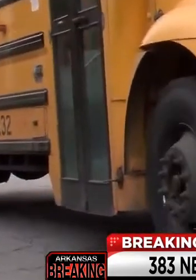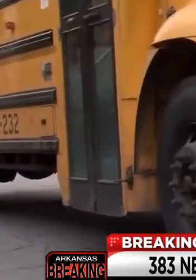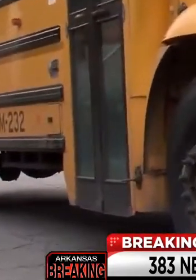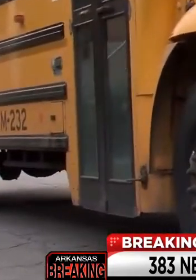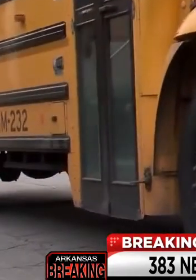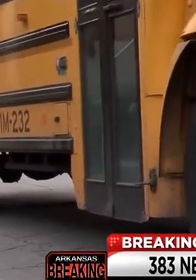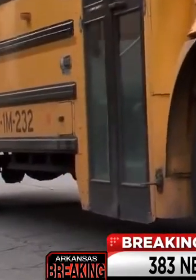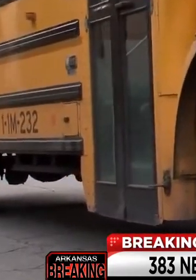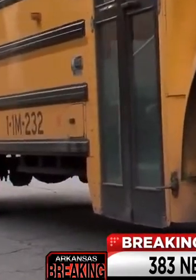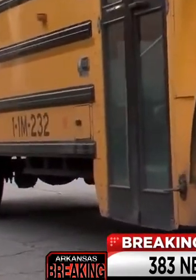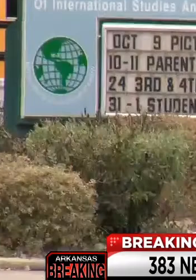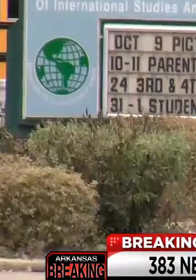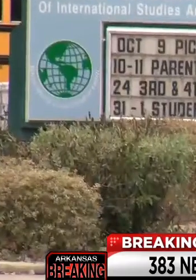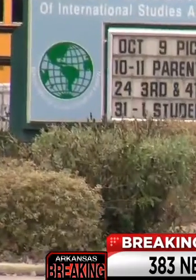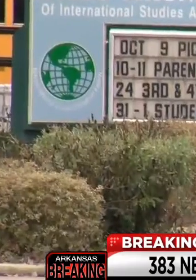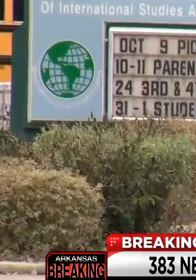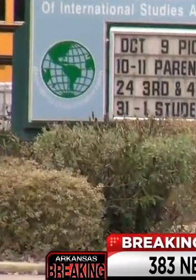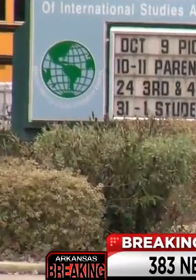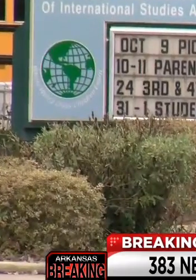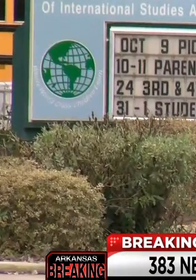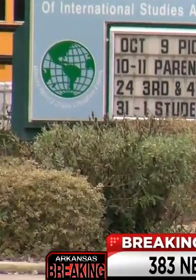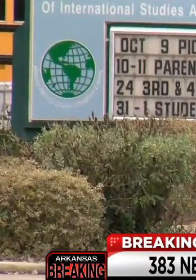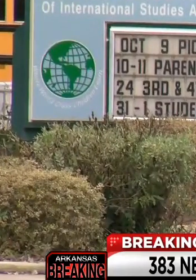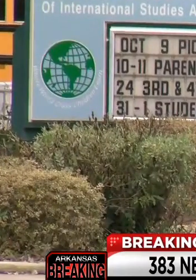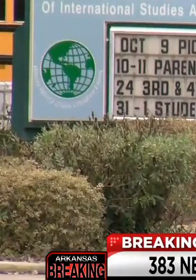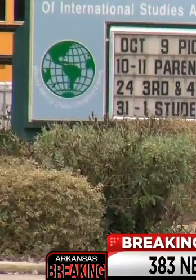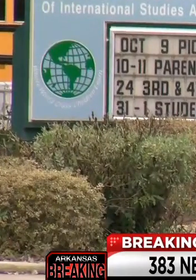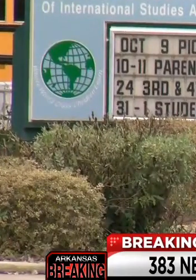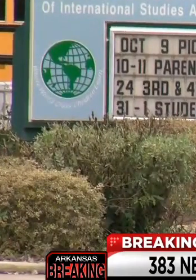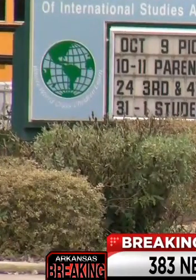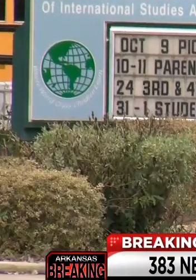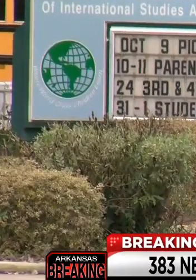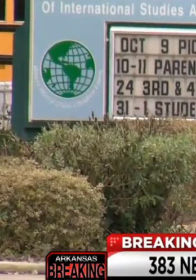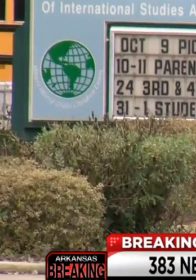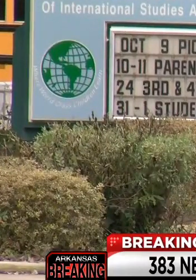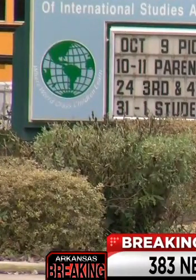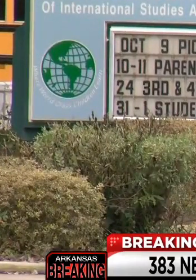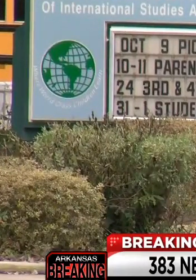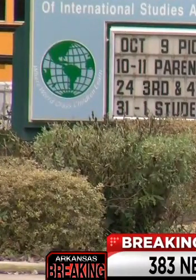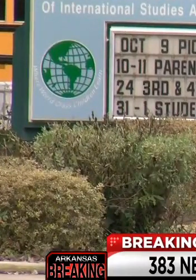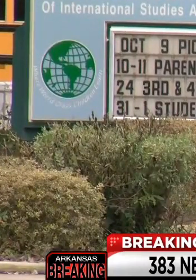that data. The governor's saying that is going to help with a